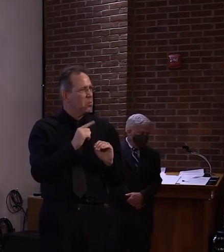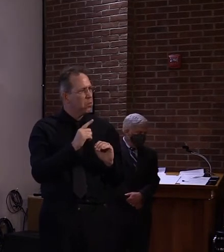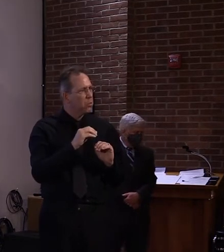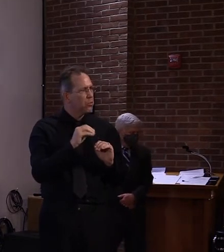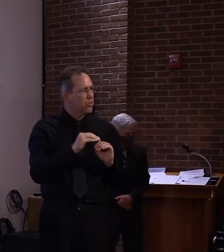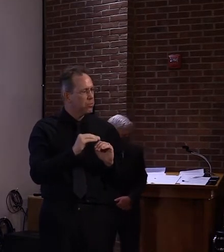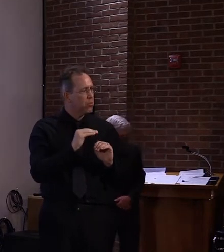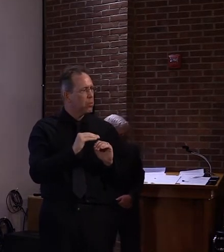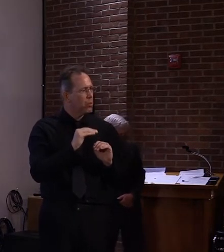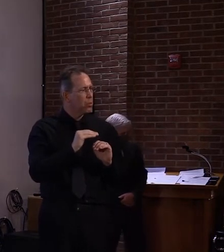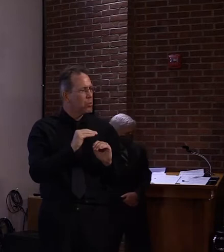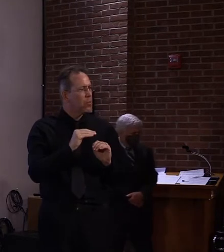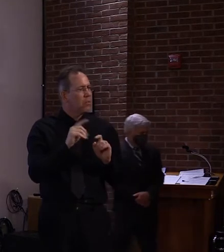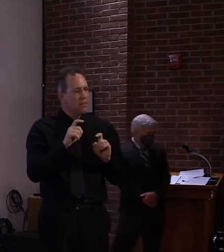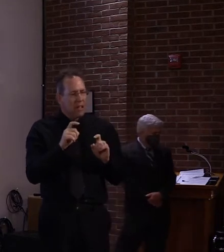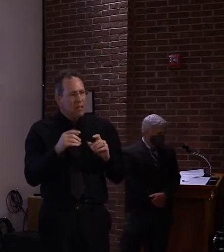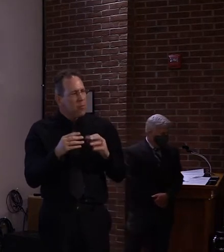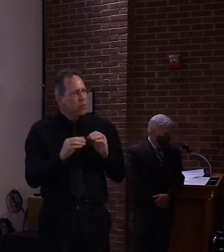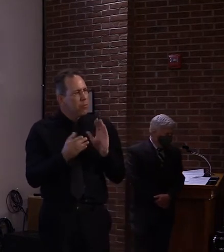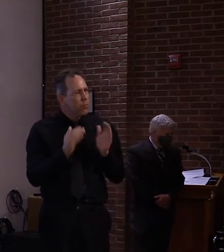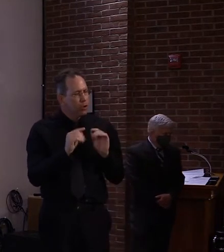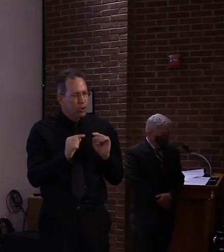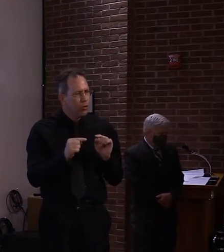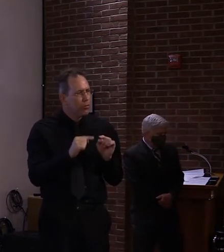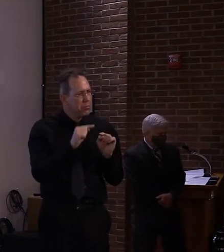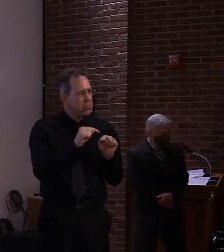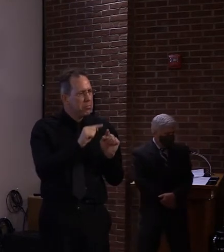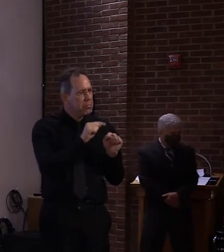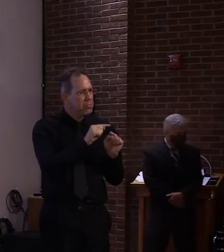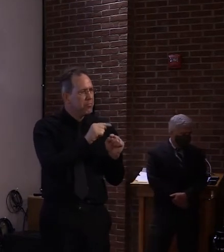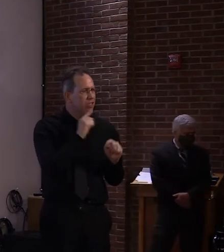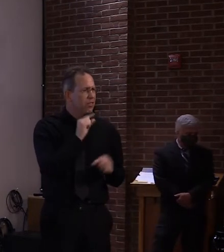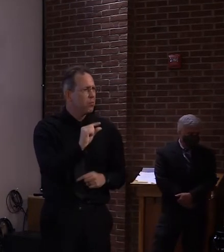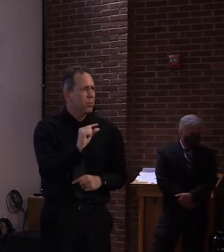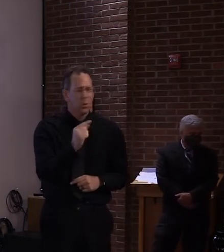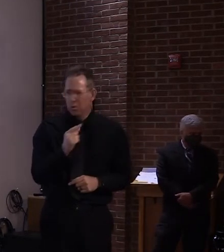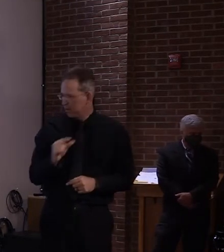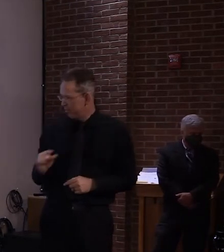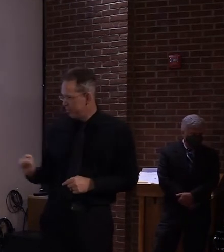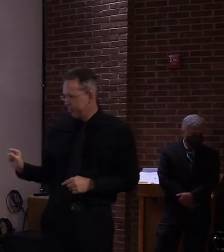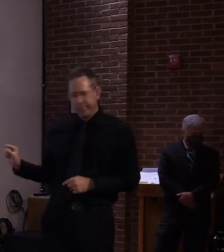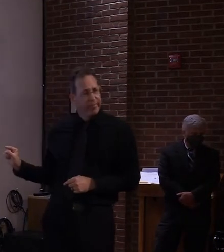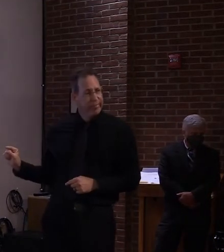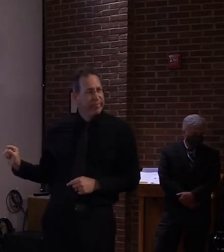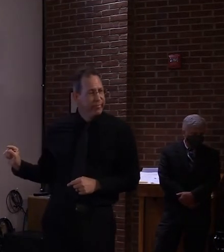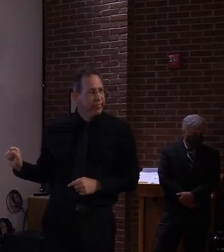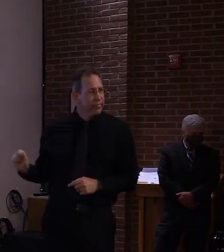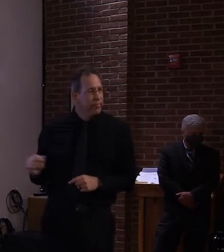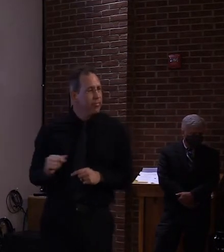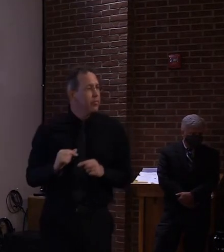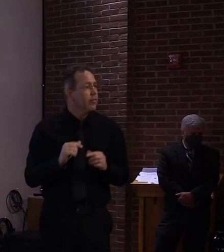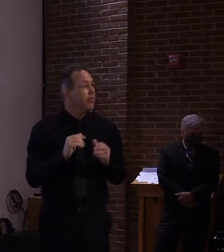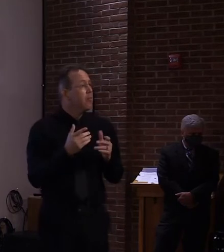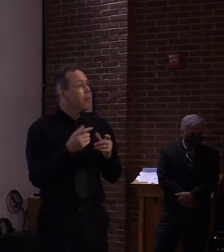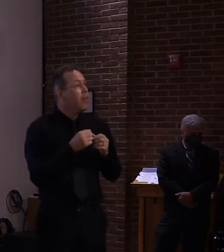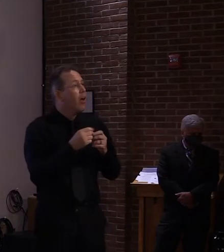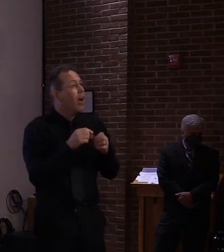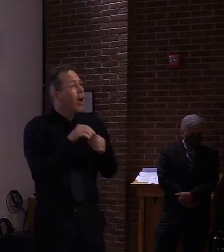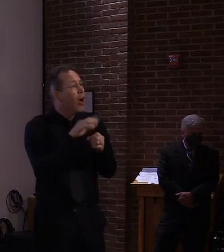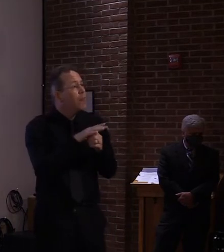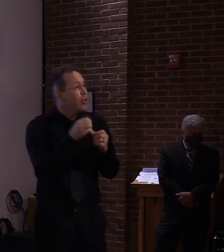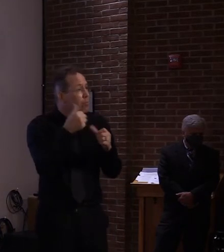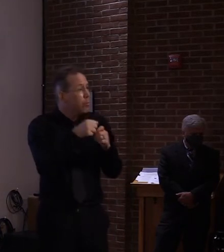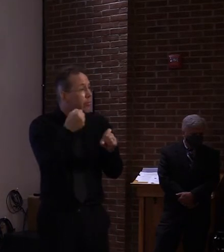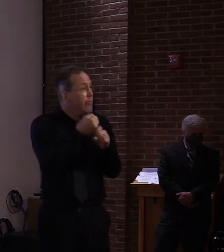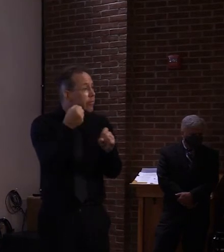of positive tests. So you will see that there's been a slight uptick at the time we had the outbreaks, as